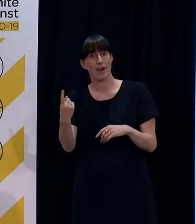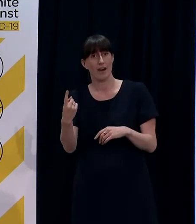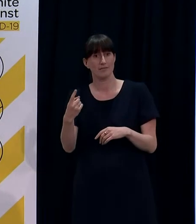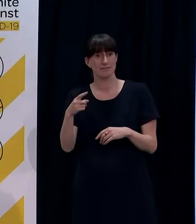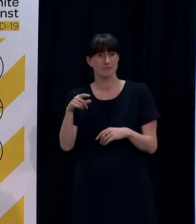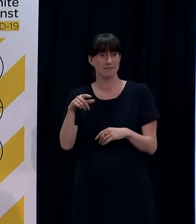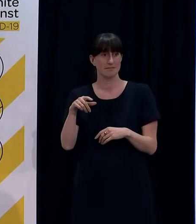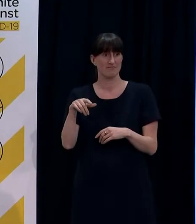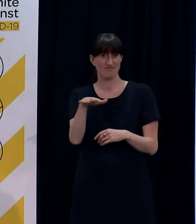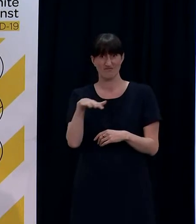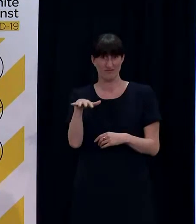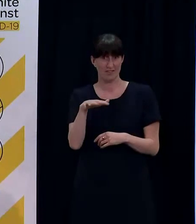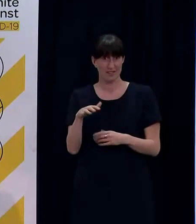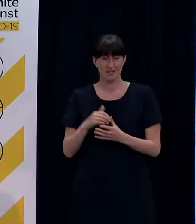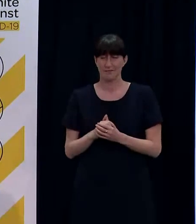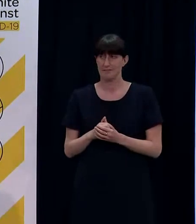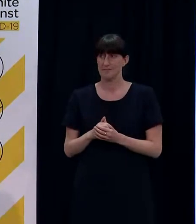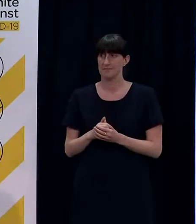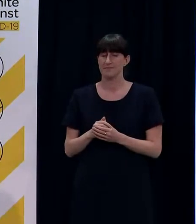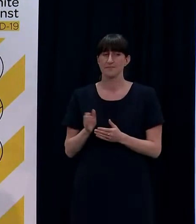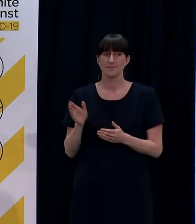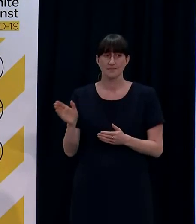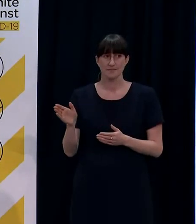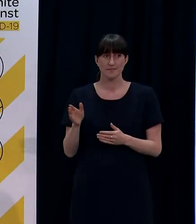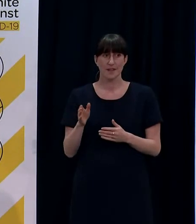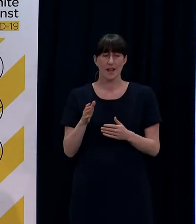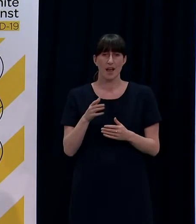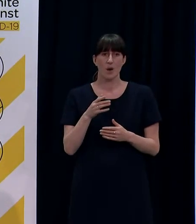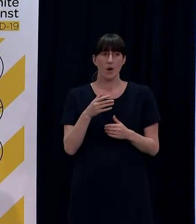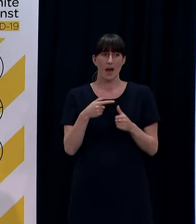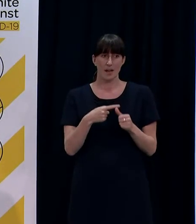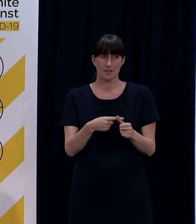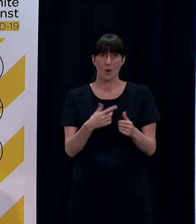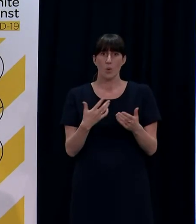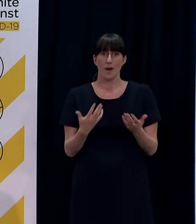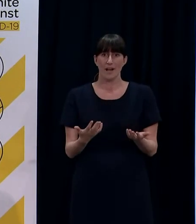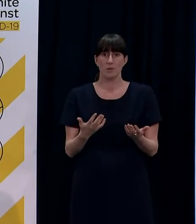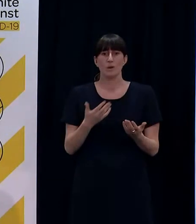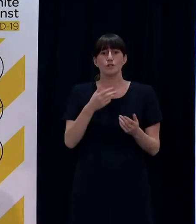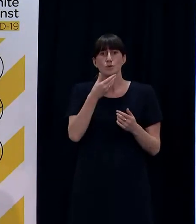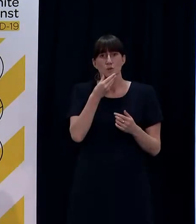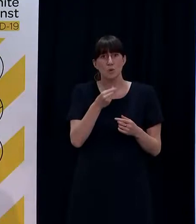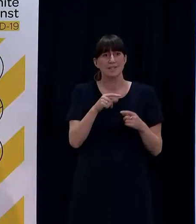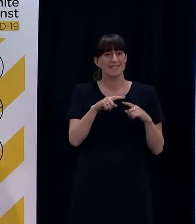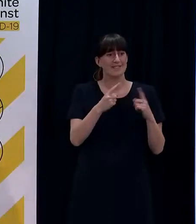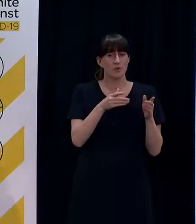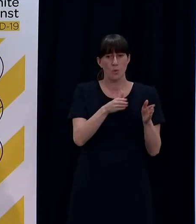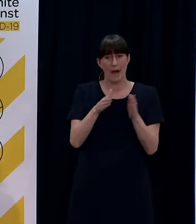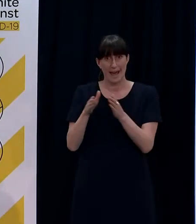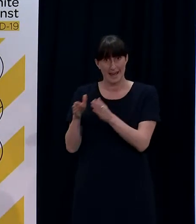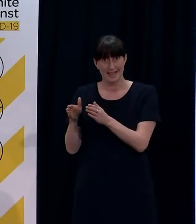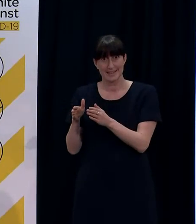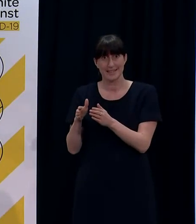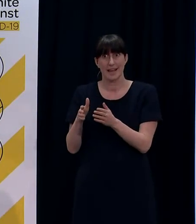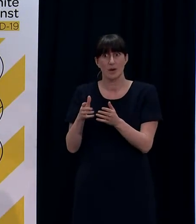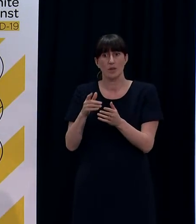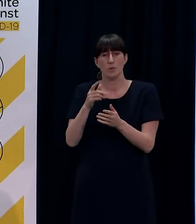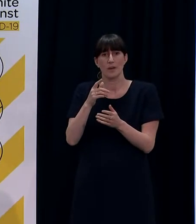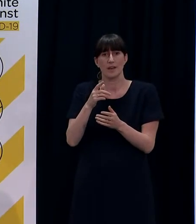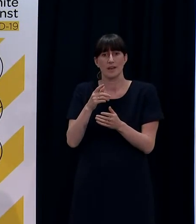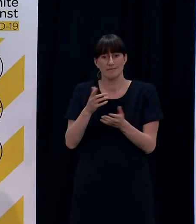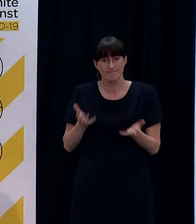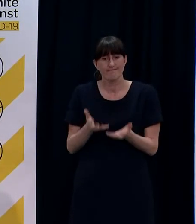opportunity to talk about this, but we want to use all of the levers we have, and we certainly know that whānau ora providers and